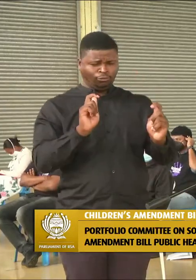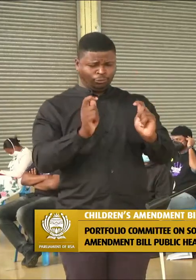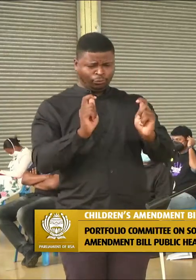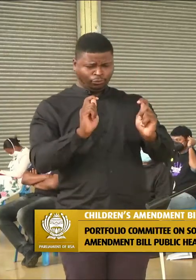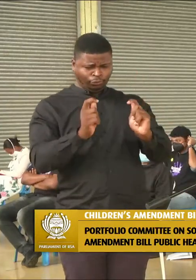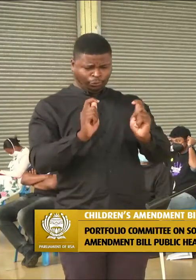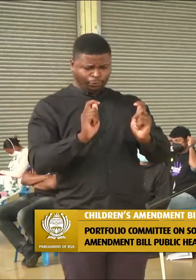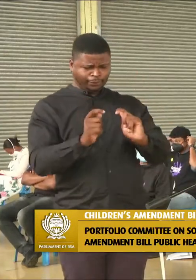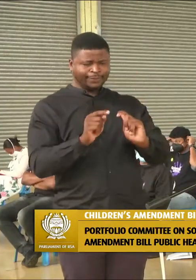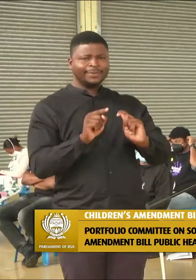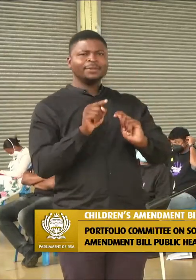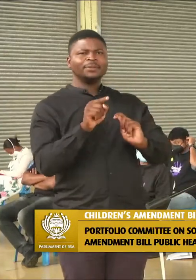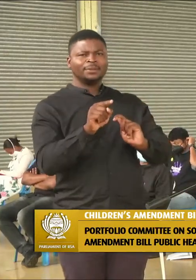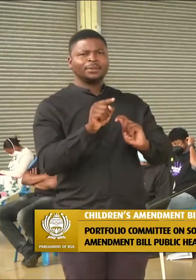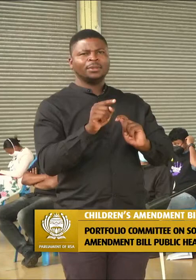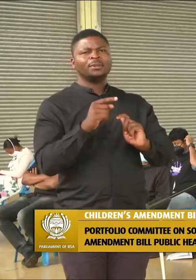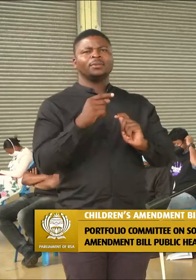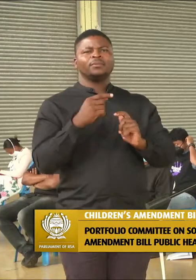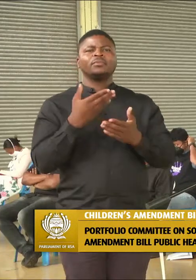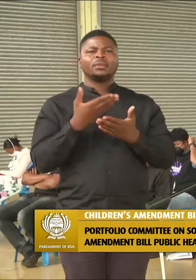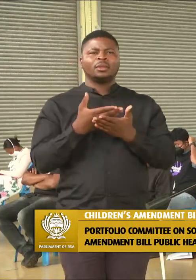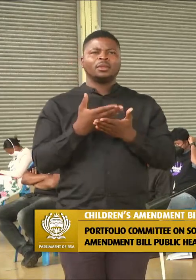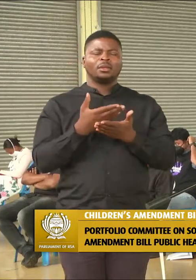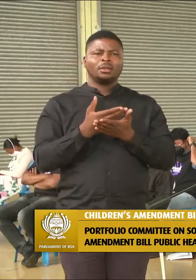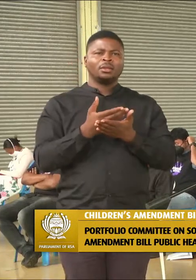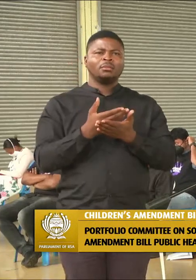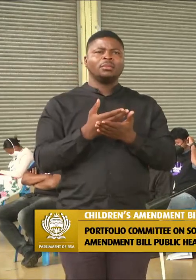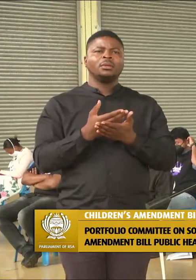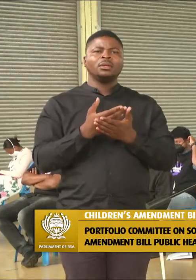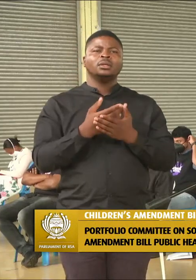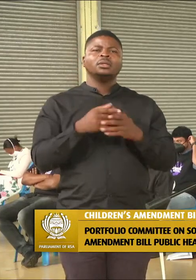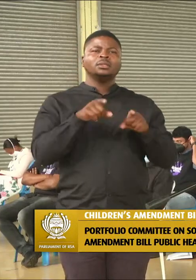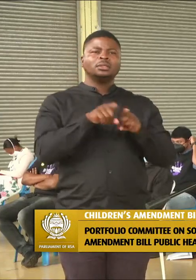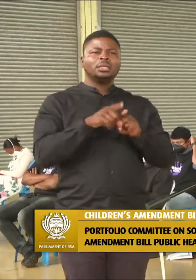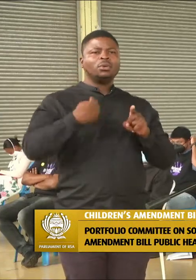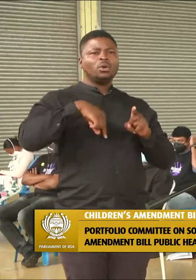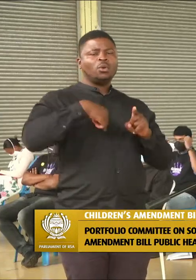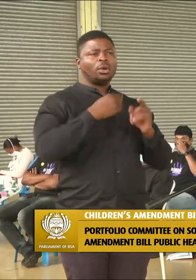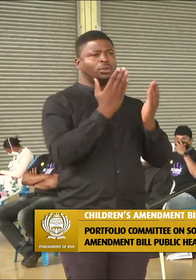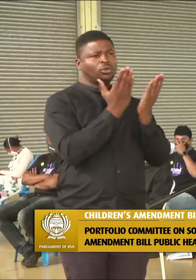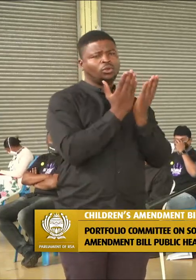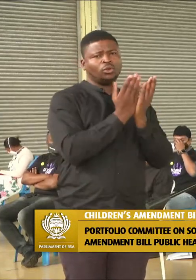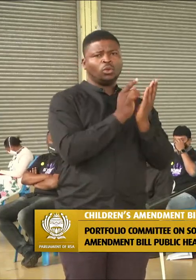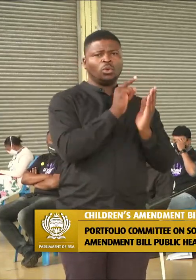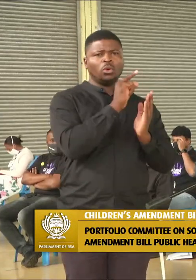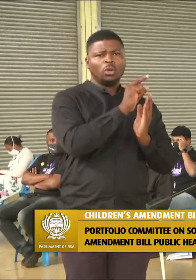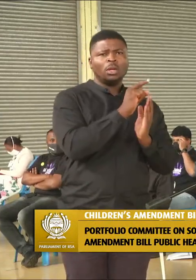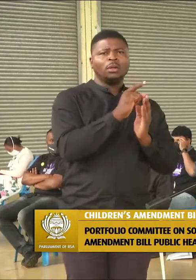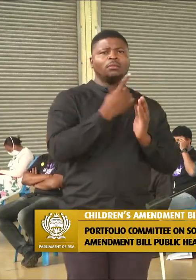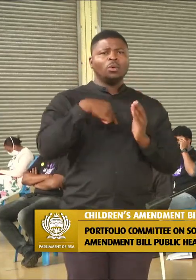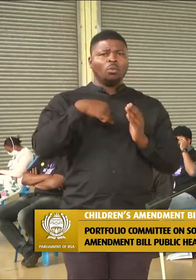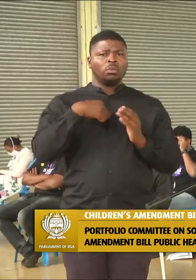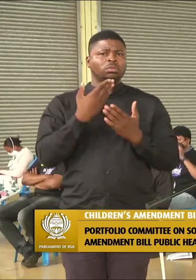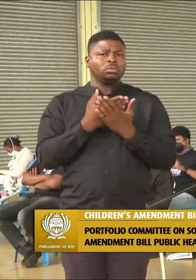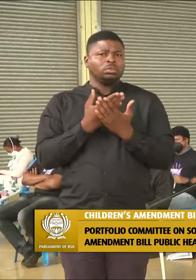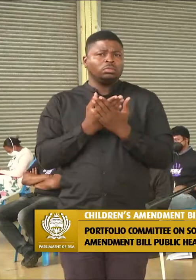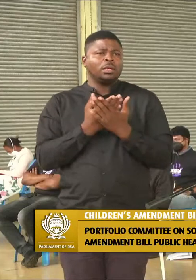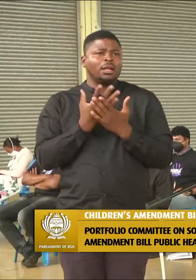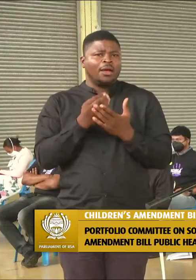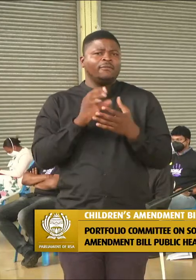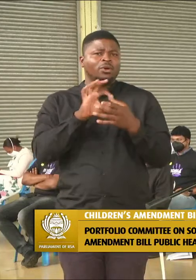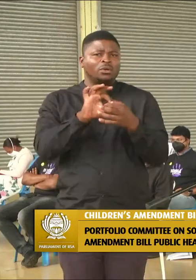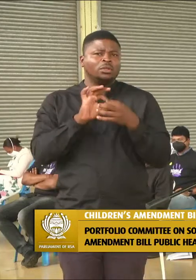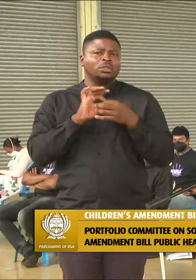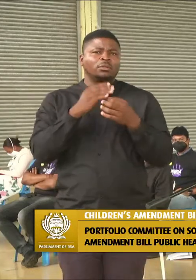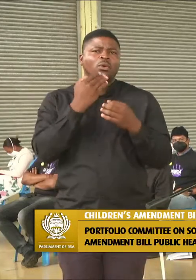ukuthi nakuthina baphathi baseyikoleni umsebenzi wethu ubelula, sesizokwazi ukuthi sisebenzisane